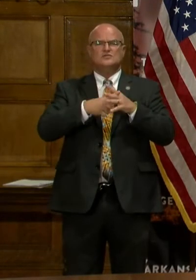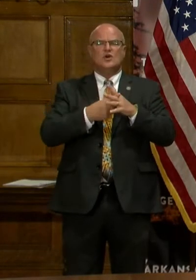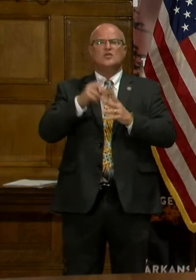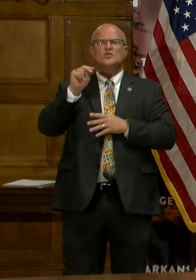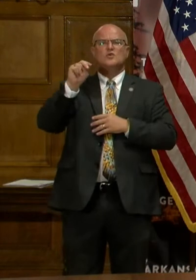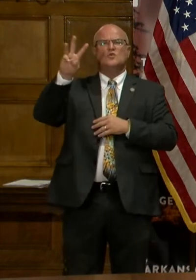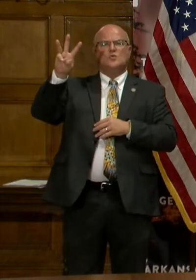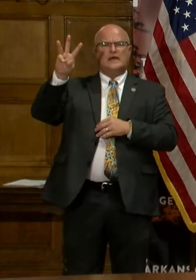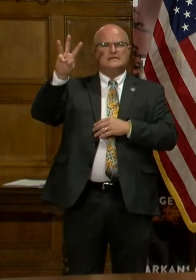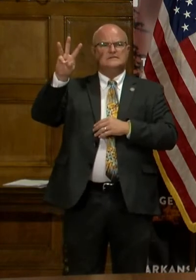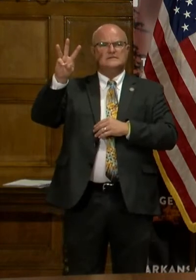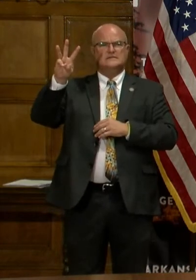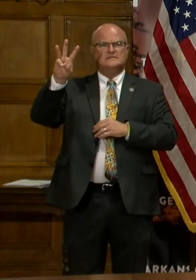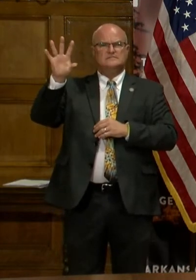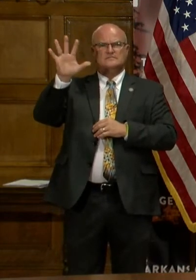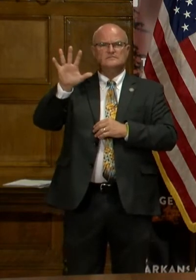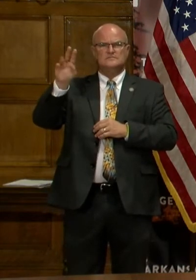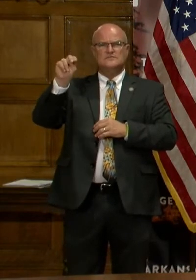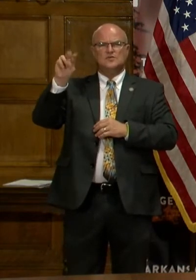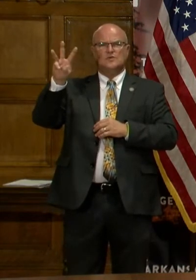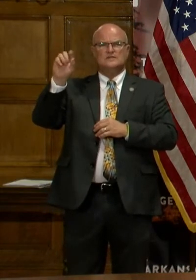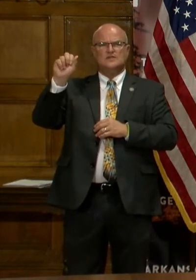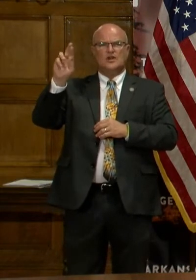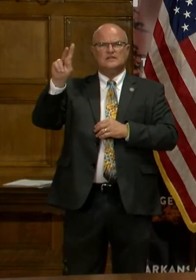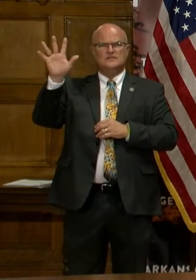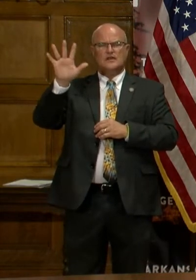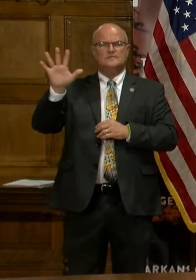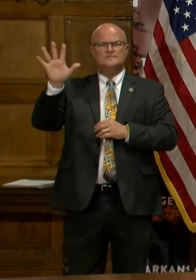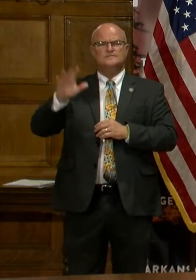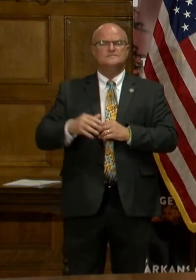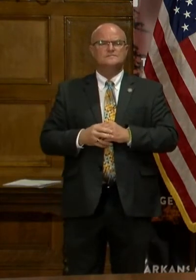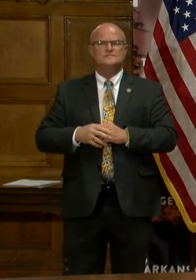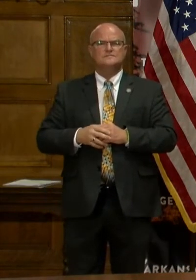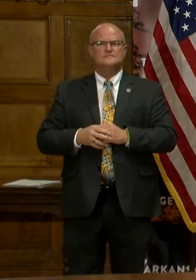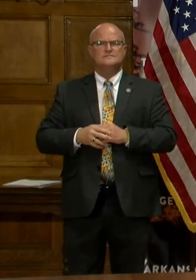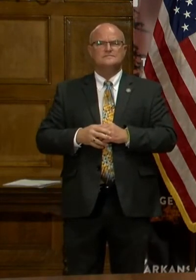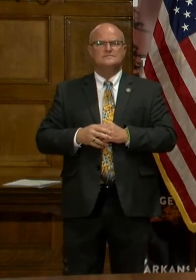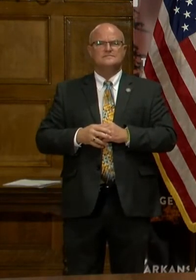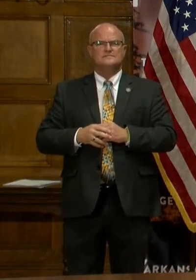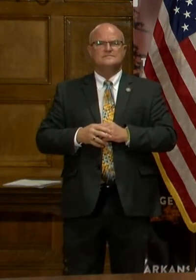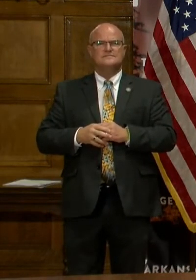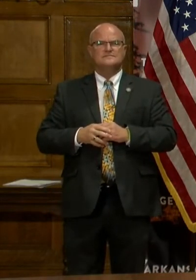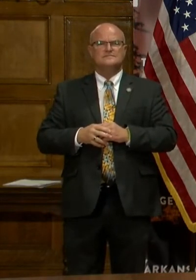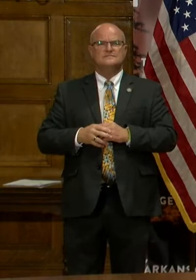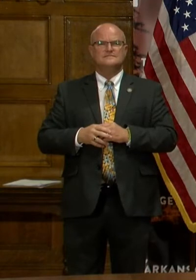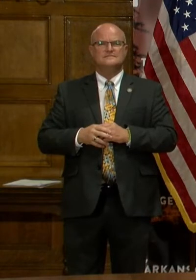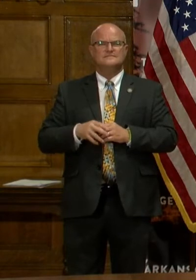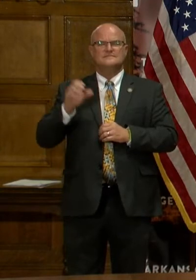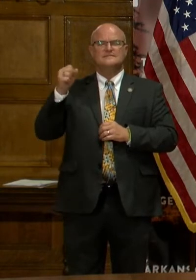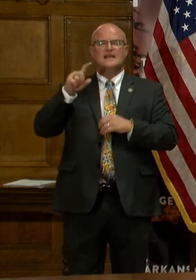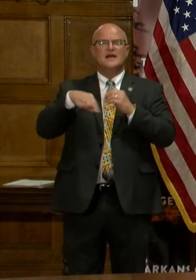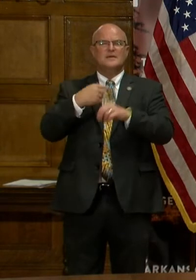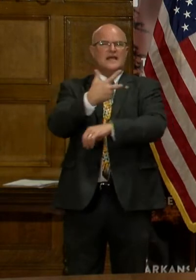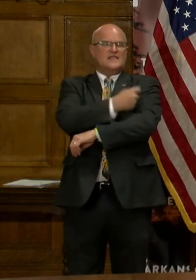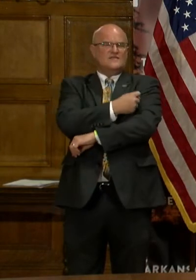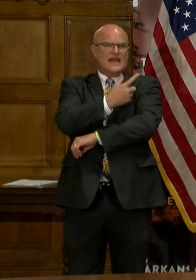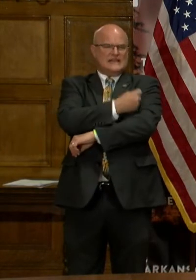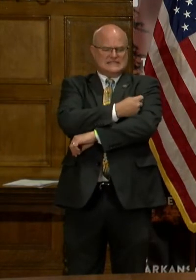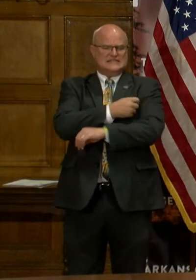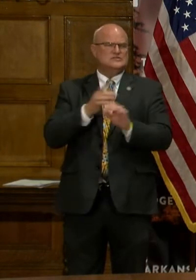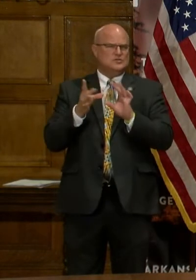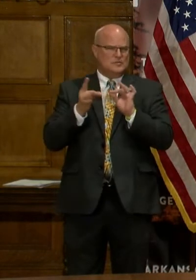in Northwest. Does anybody have a question from Northwest? I do. I have a question, about the vaccine that